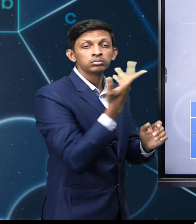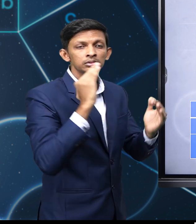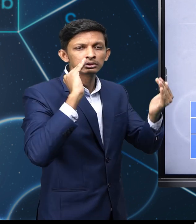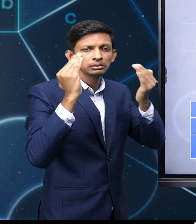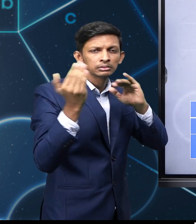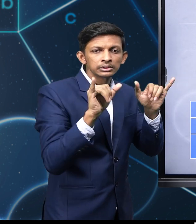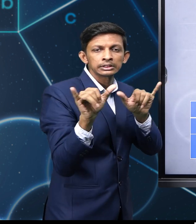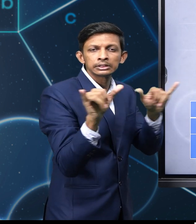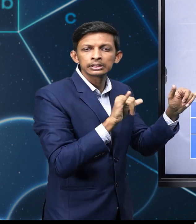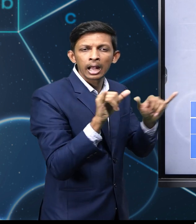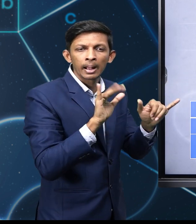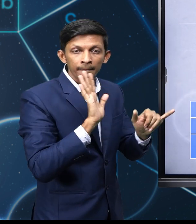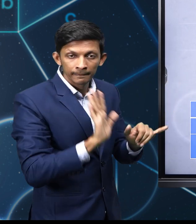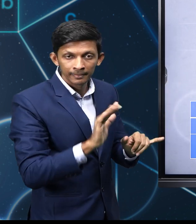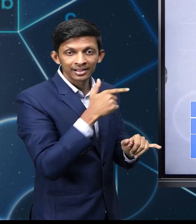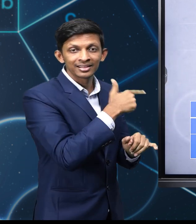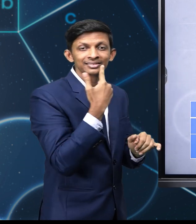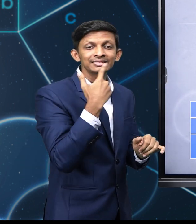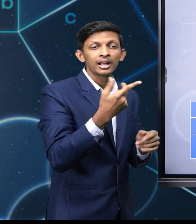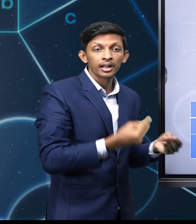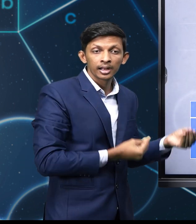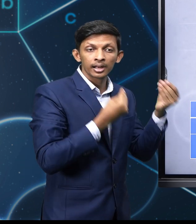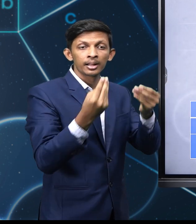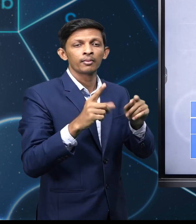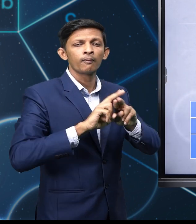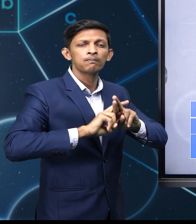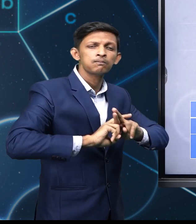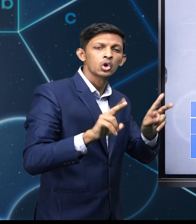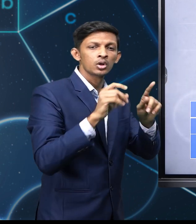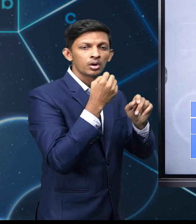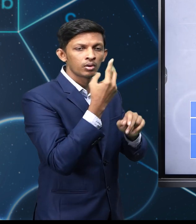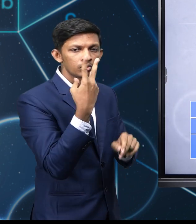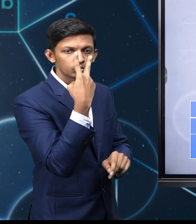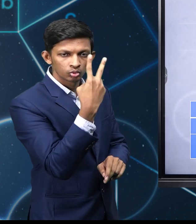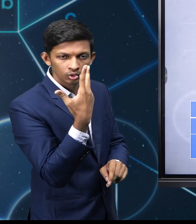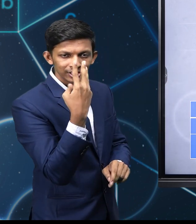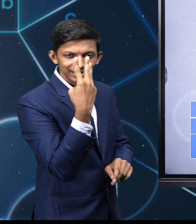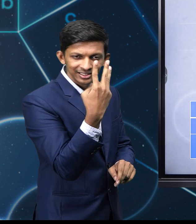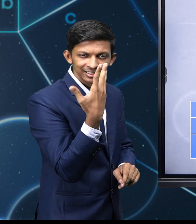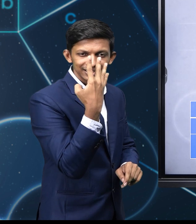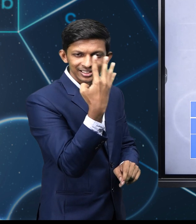Find the corresponding perimeter and the ratios of each of these with the sides given and complete the table.